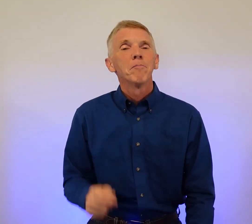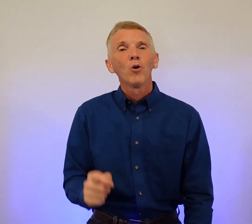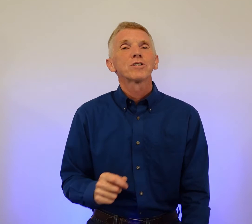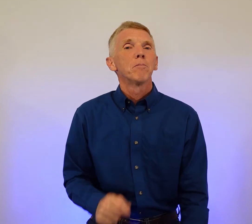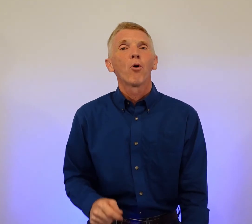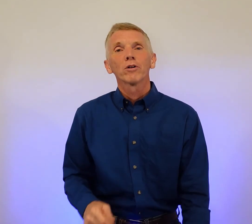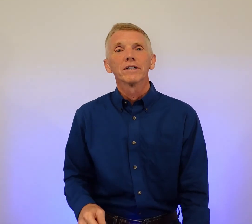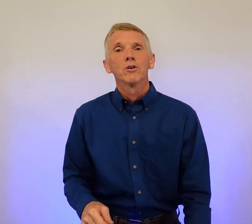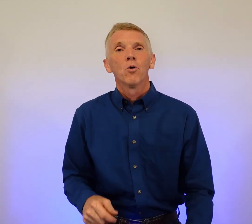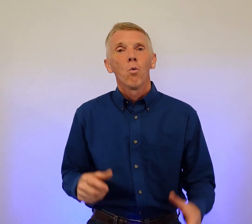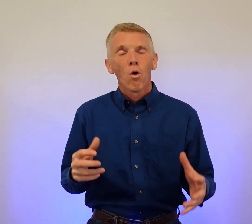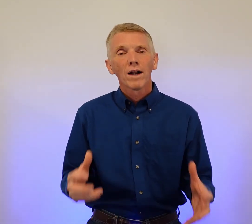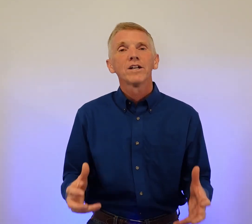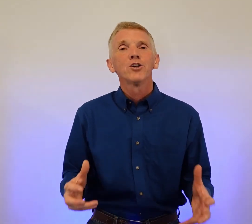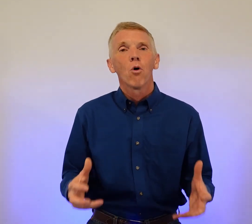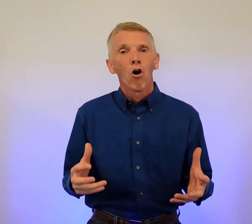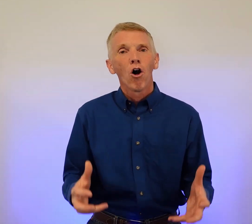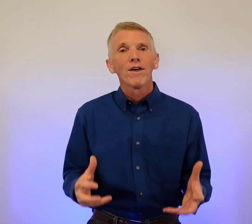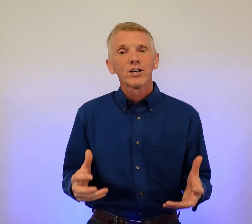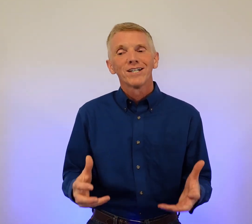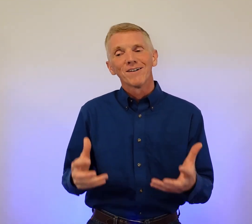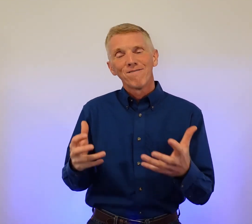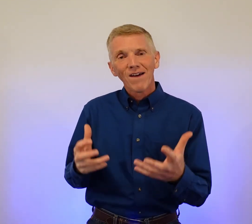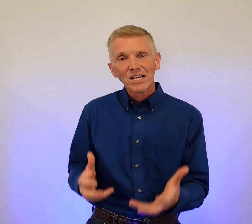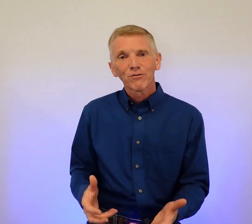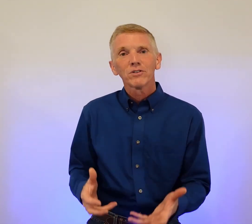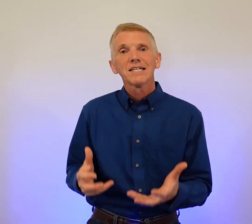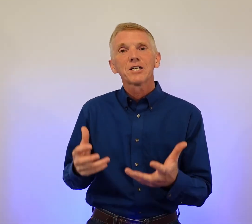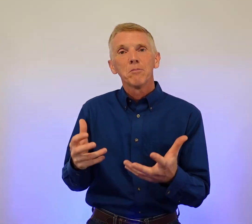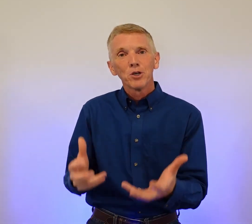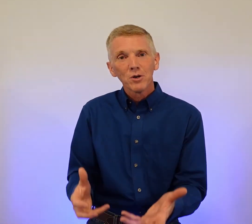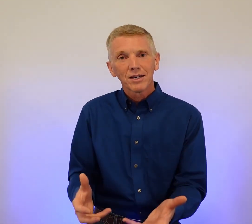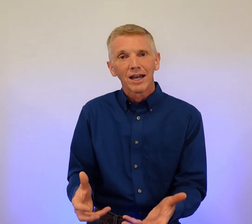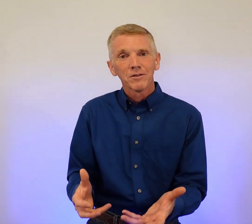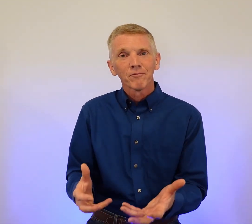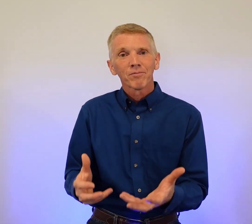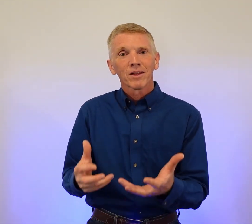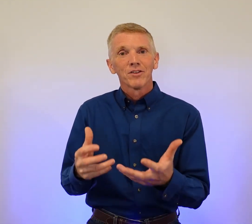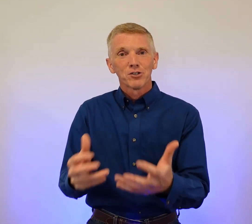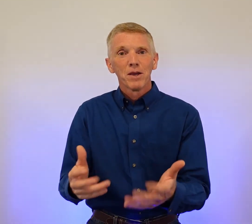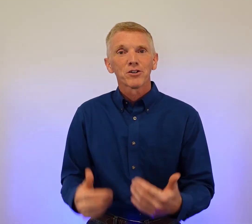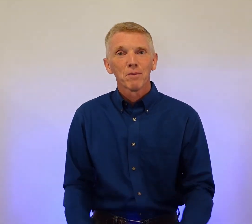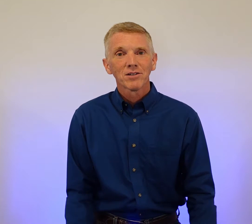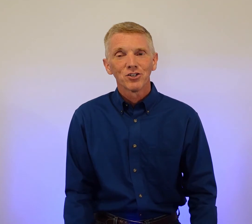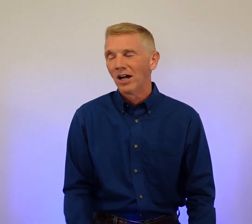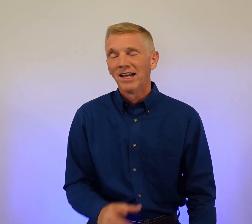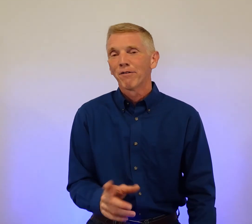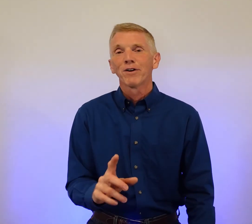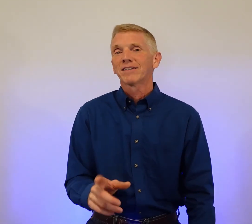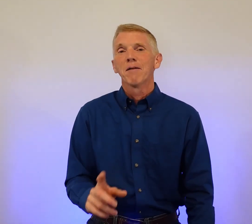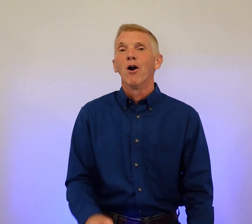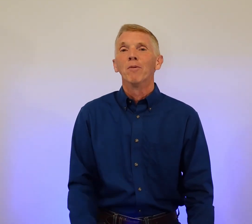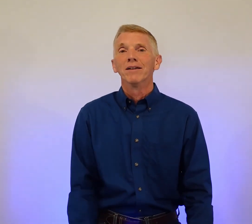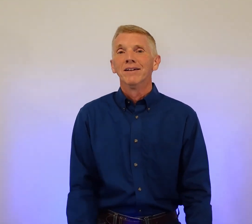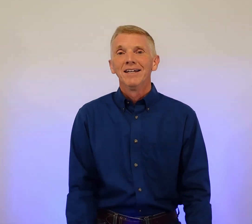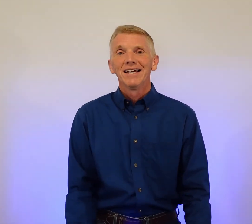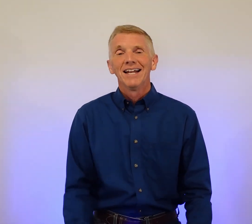most importantly, wanted to do all they could to faithfully communicate the speaker's message. I'll never forget that moment. It